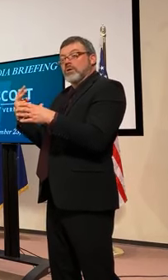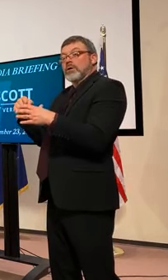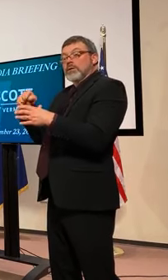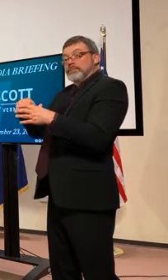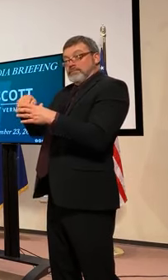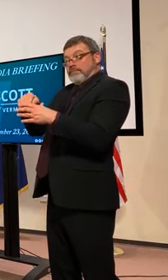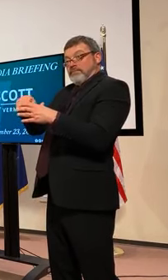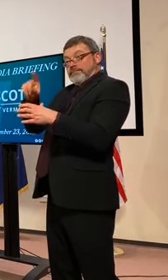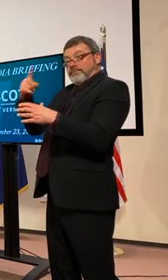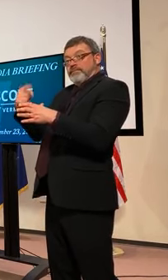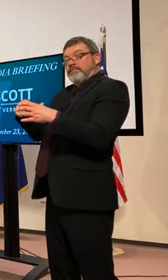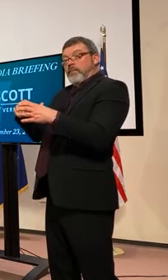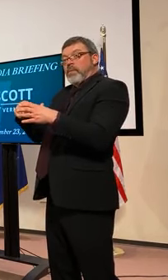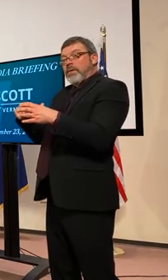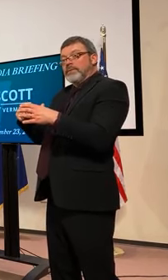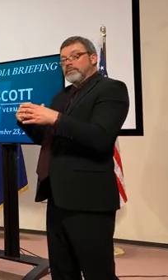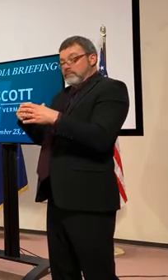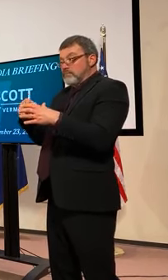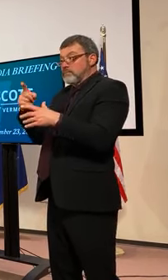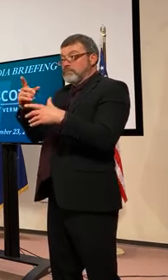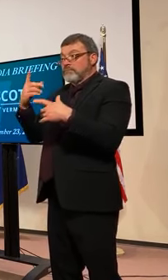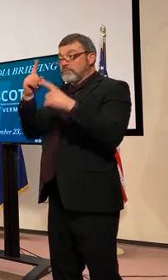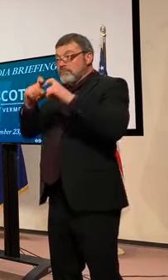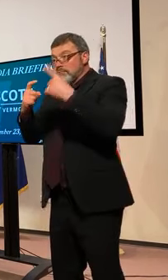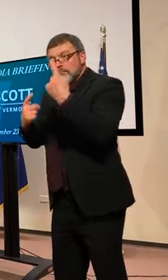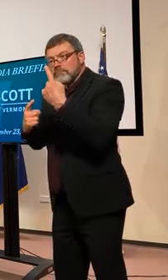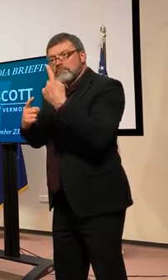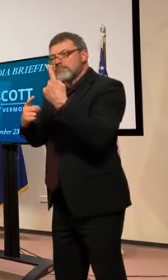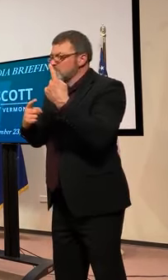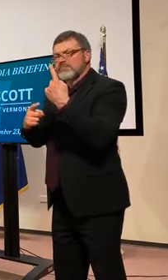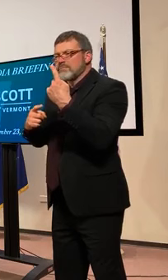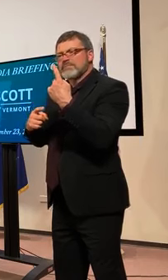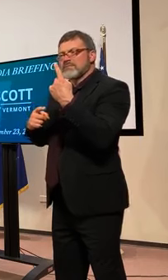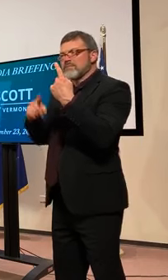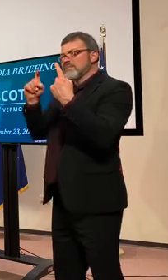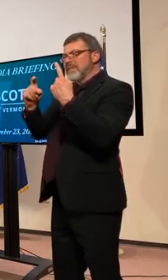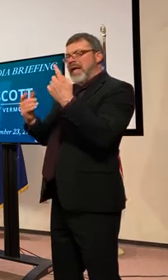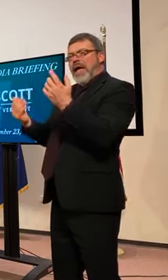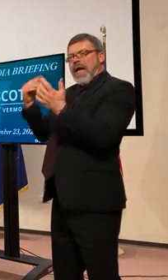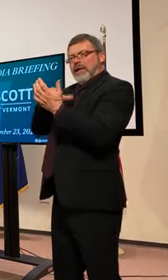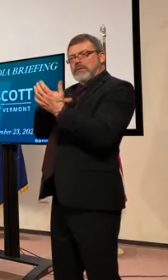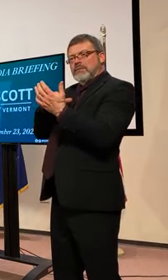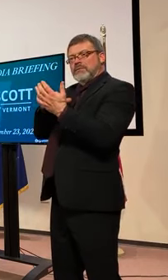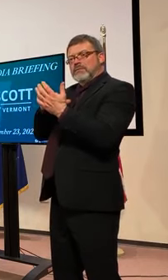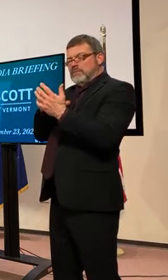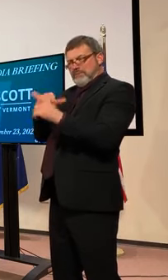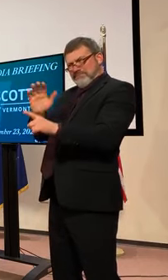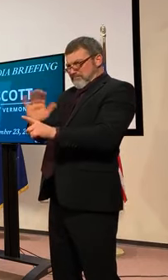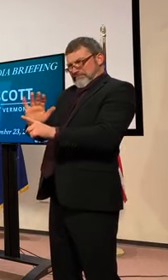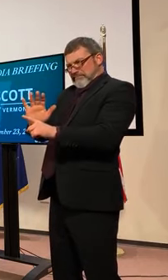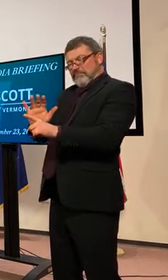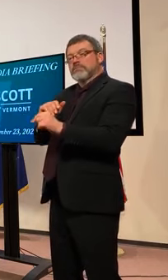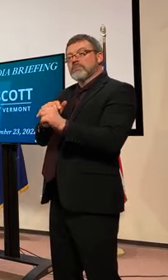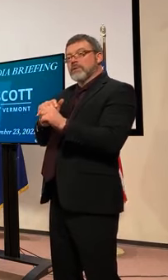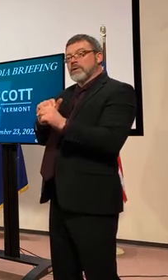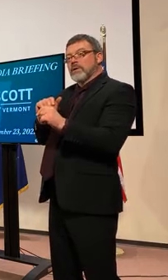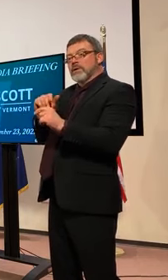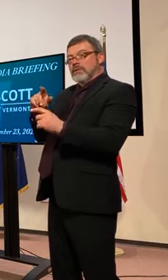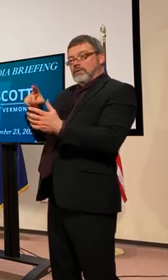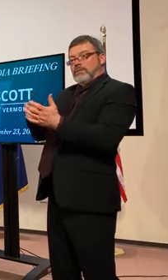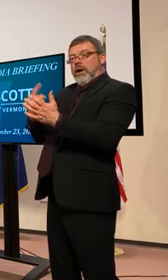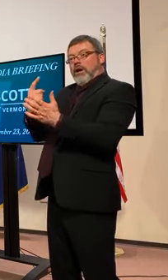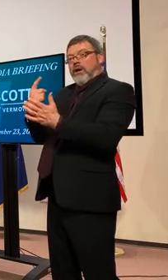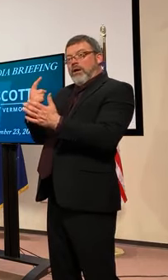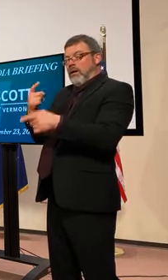doing another one is probably better than nothing, it's not a great strategy. They're not as sensitive as the PCR test that we've